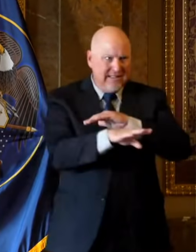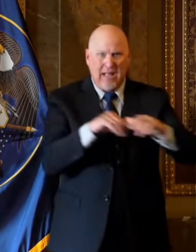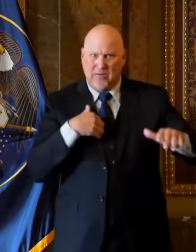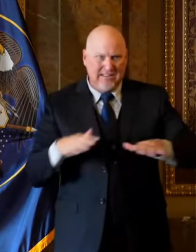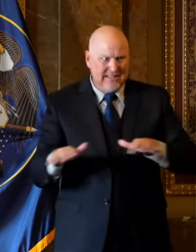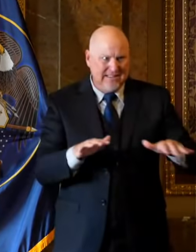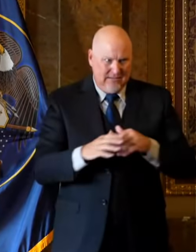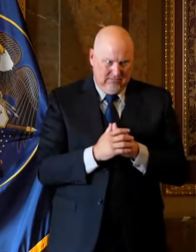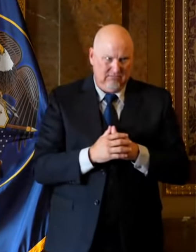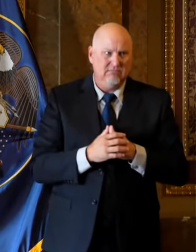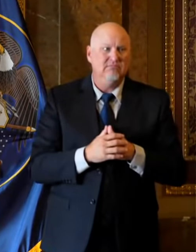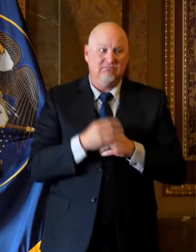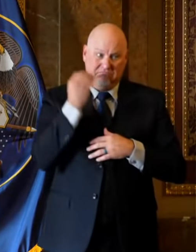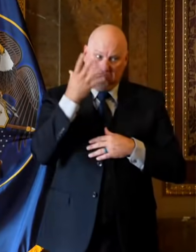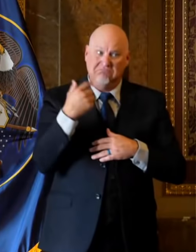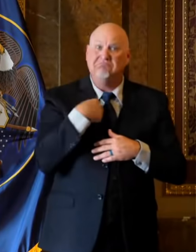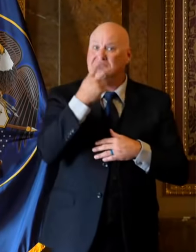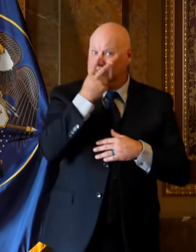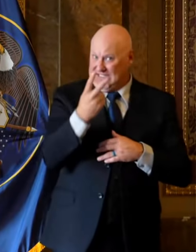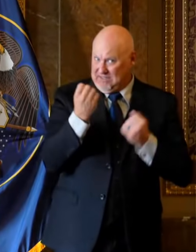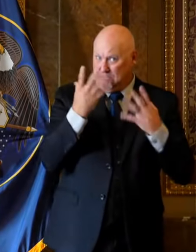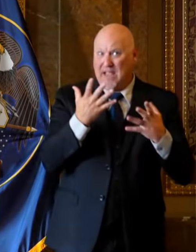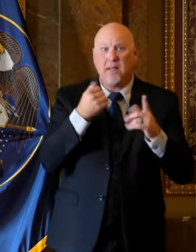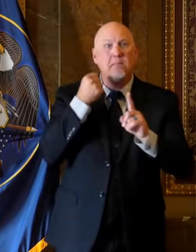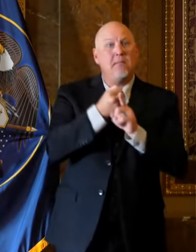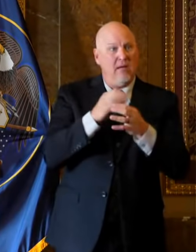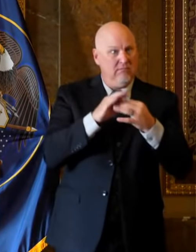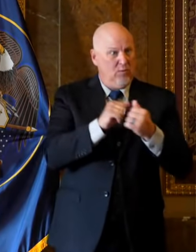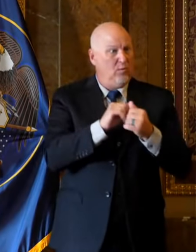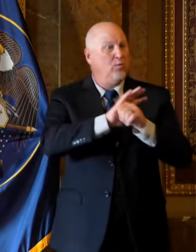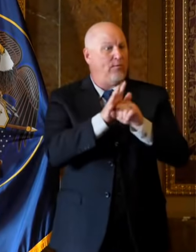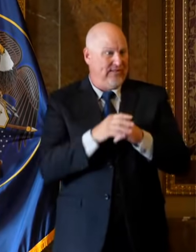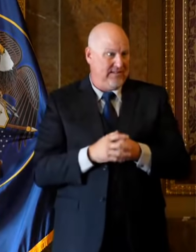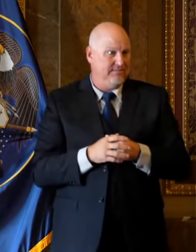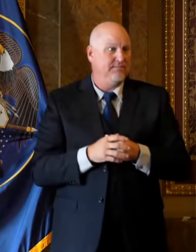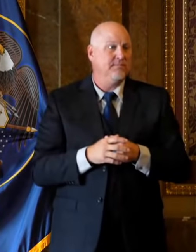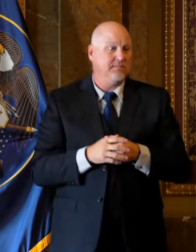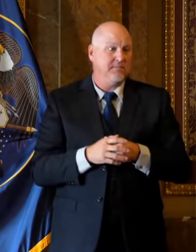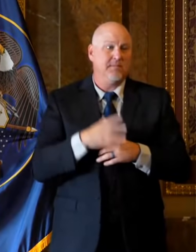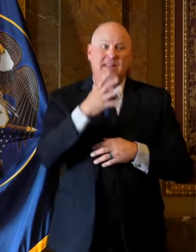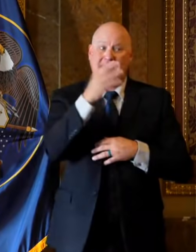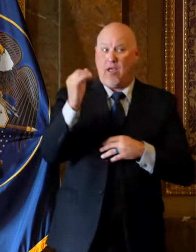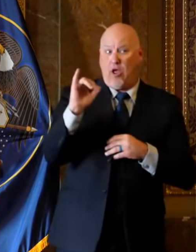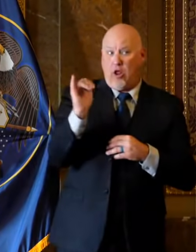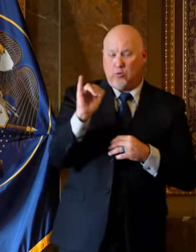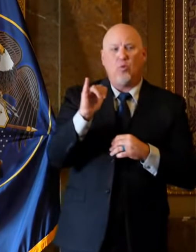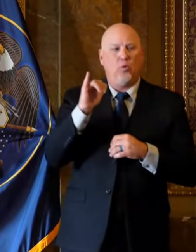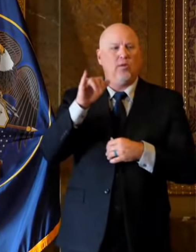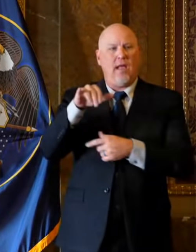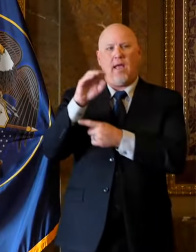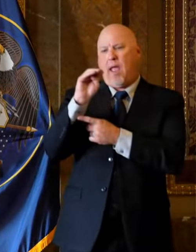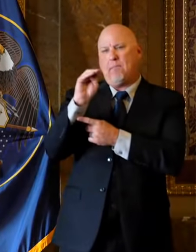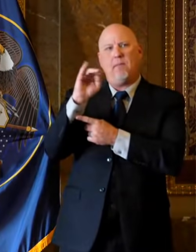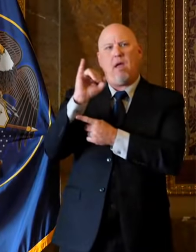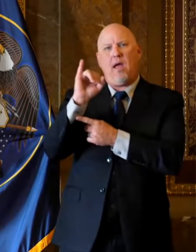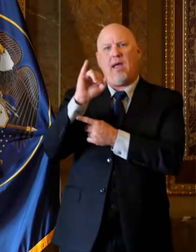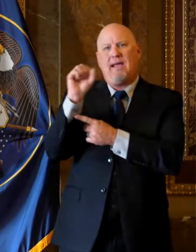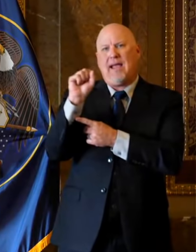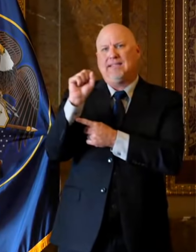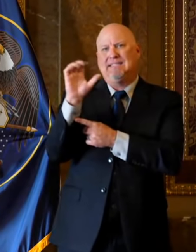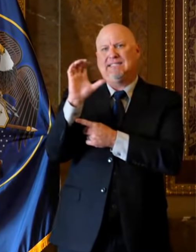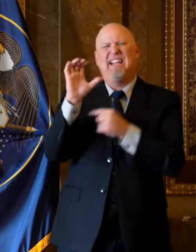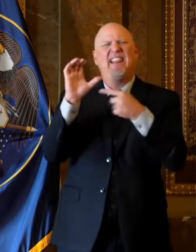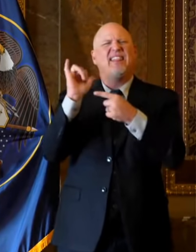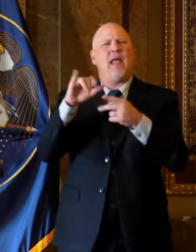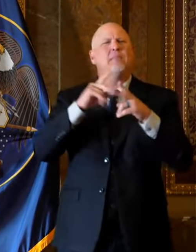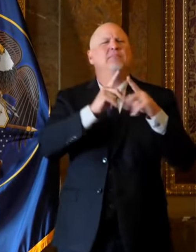we're also seeing the multisystem inflammatory syndrome in children, otherwise known as MISC. At this point, we've cared for almost